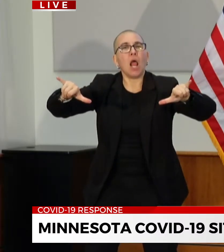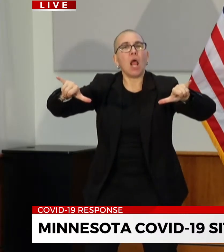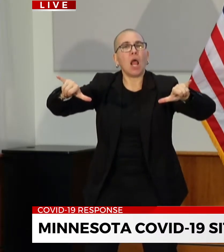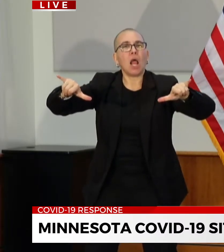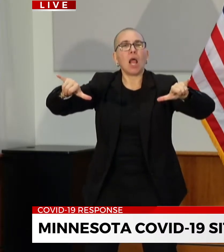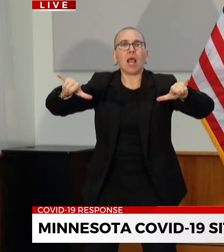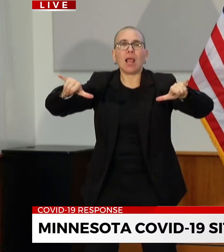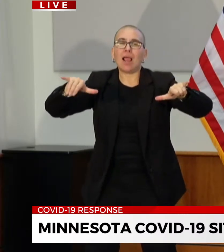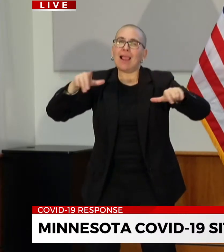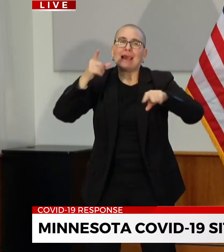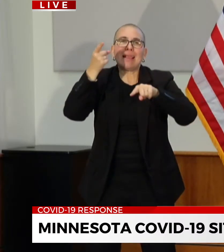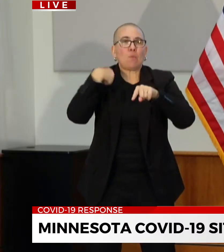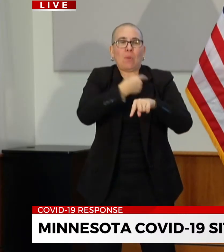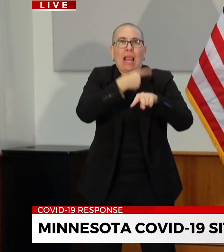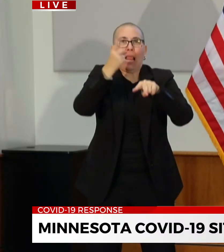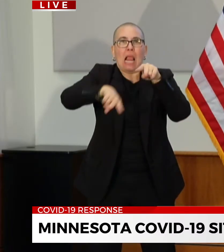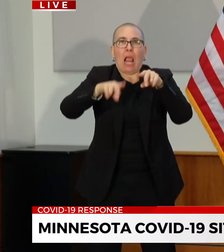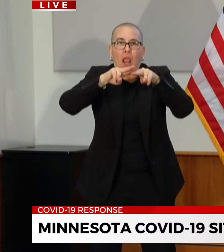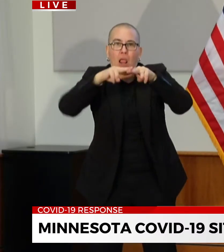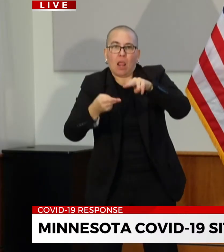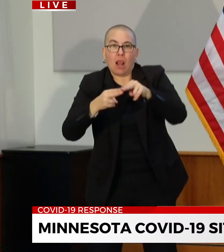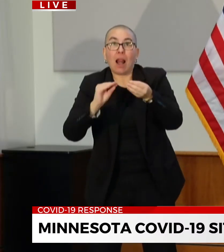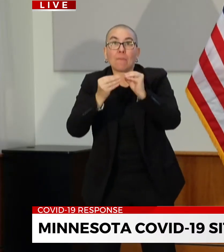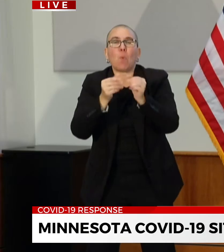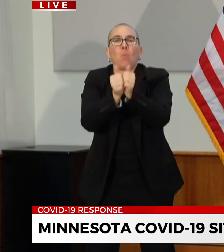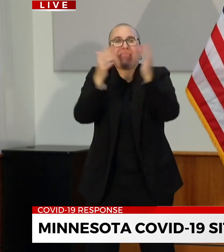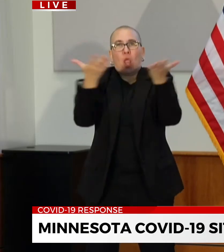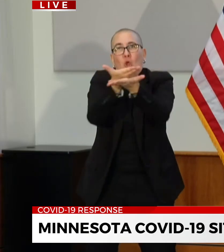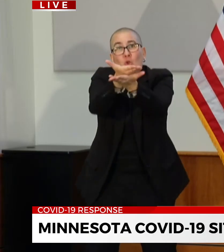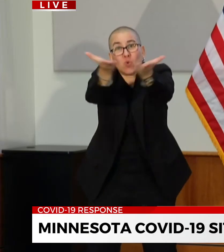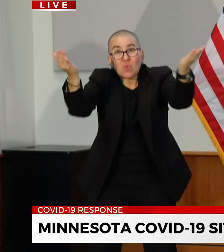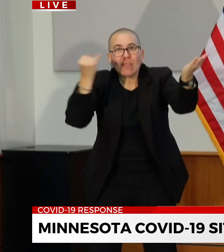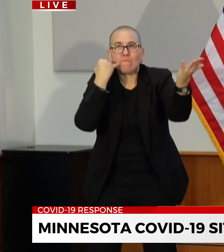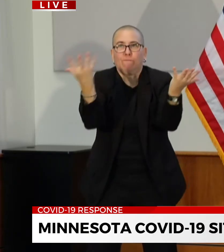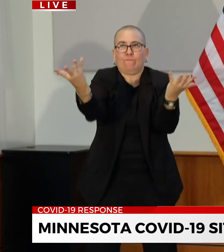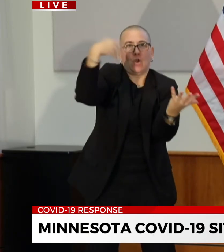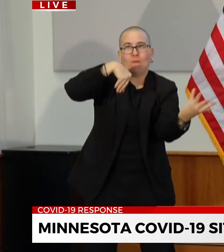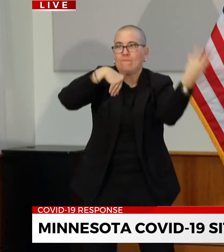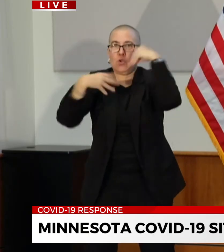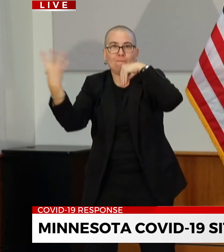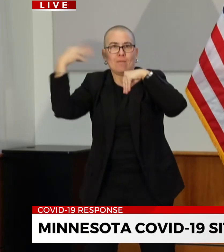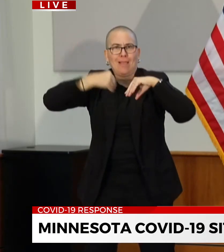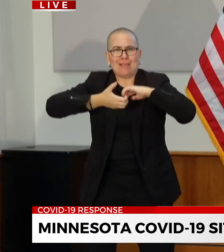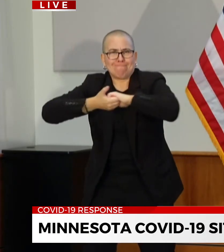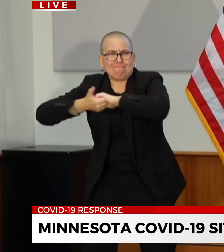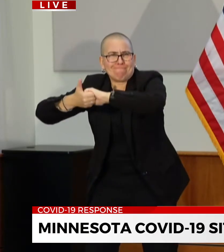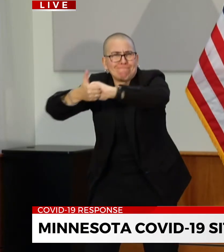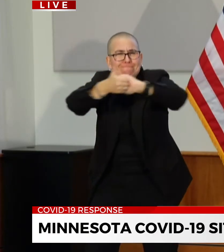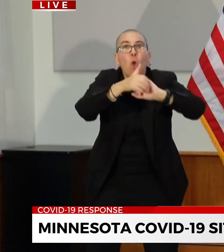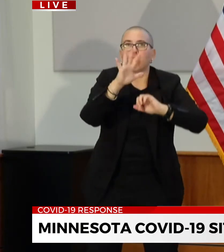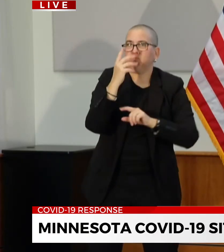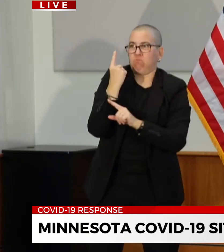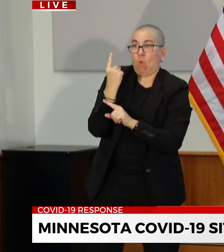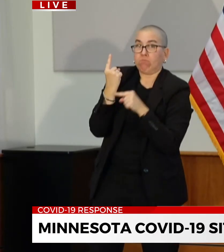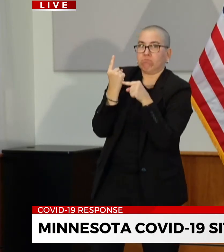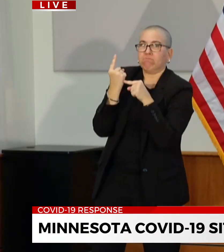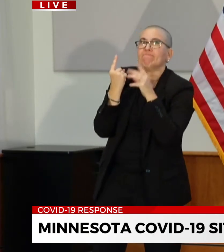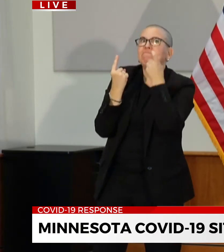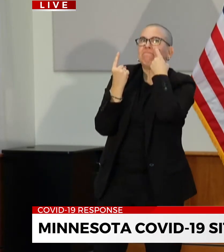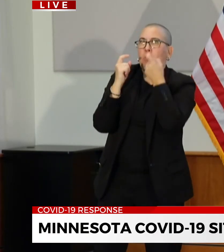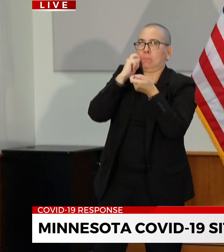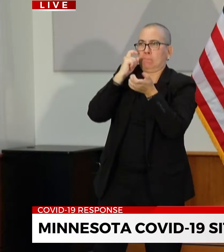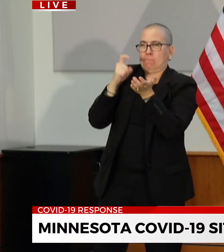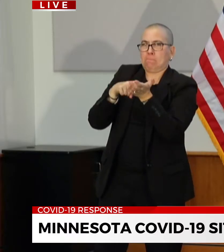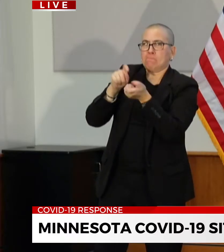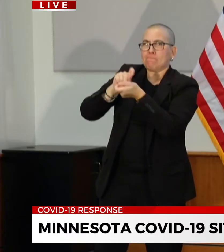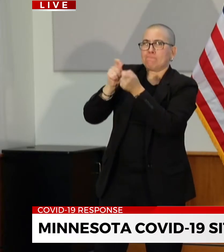parts. And one important thing that has changed, and the governor has mentioned this, unlike the beginning of this pandemic, when we really